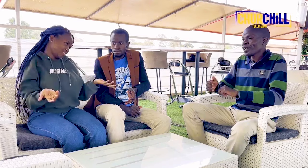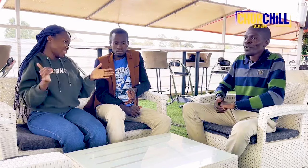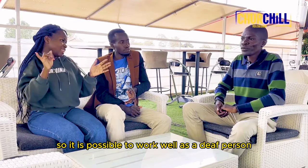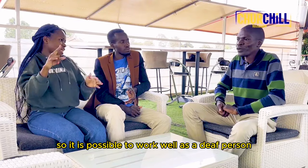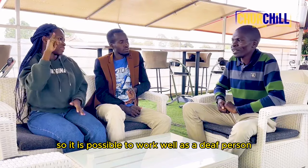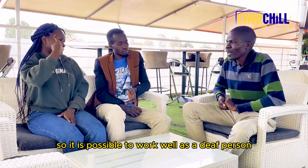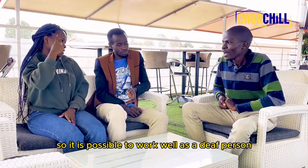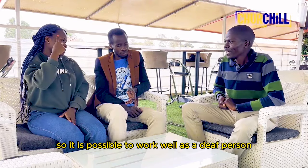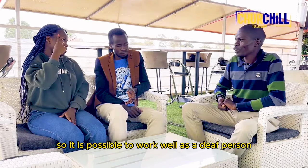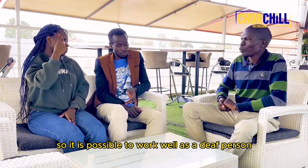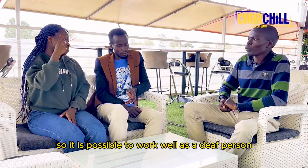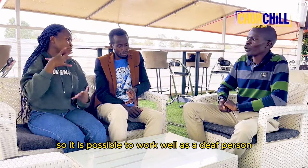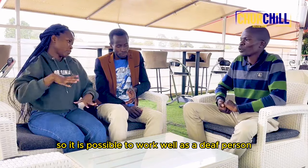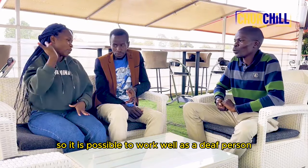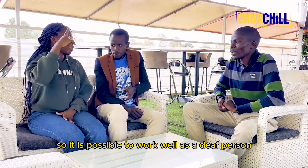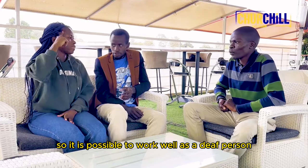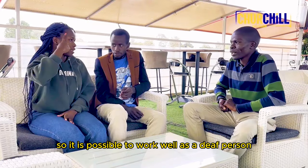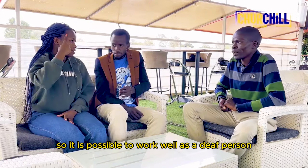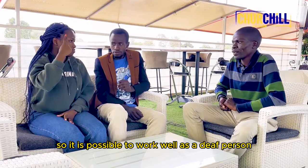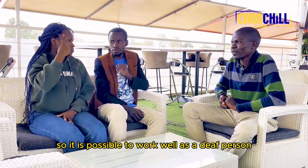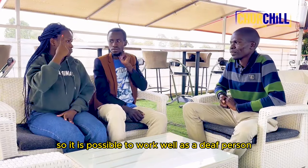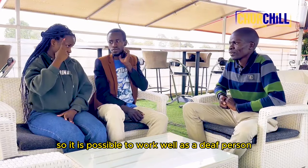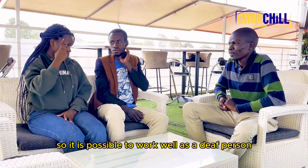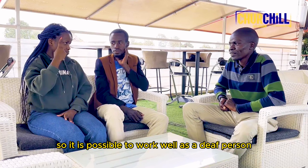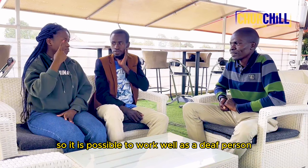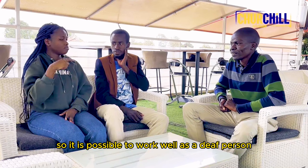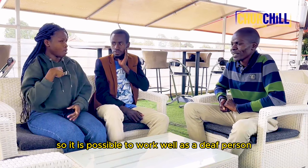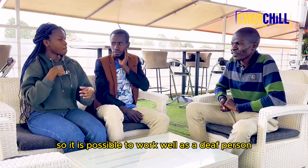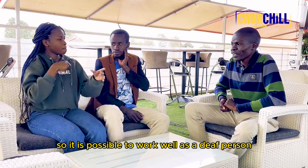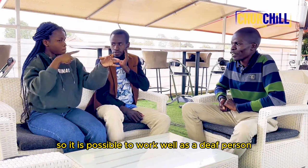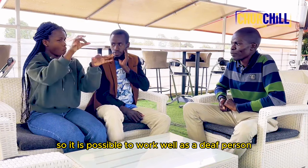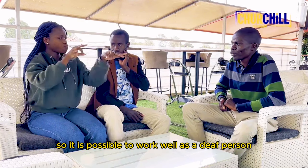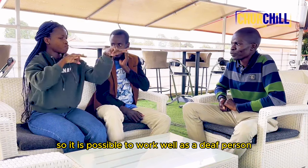So, it is possible to work well as a deaf person.